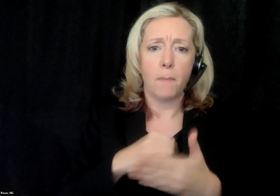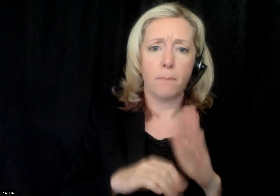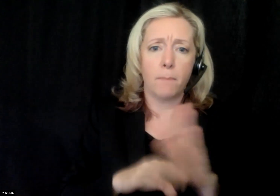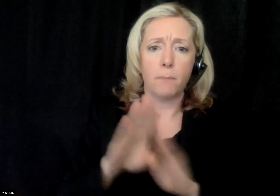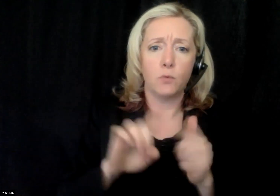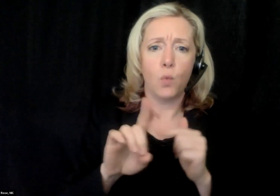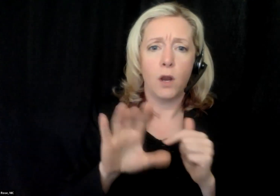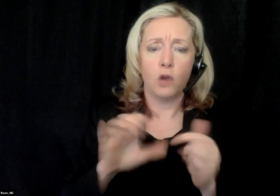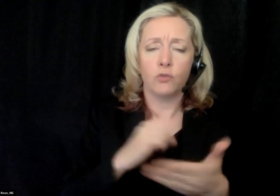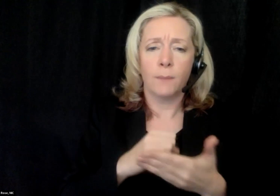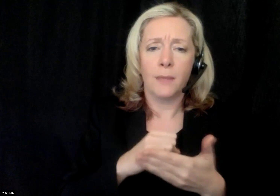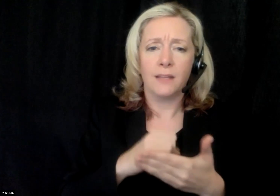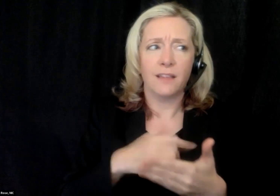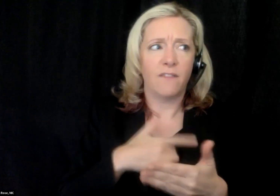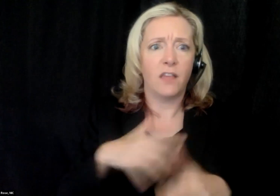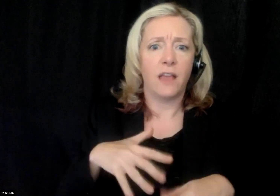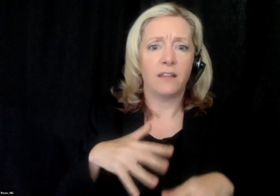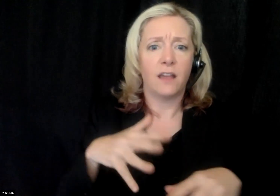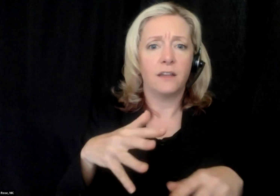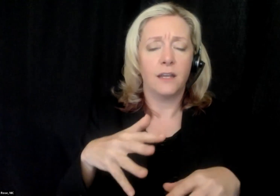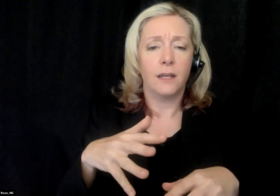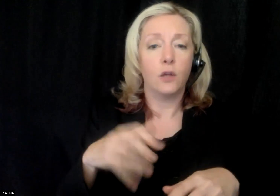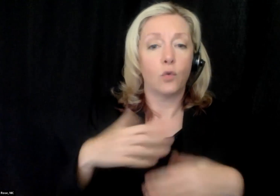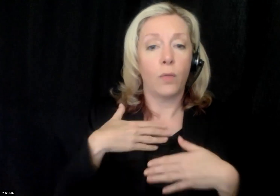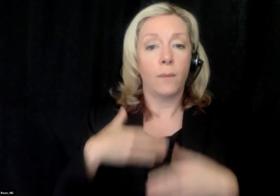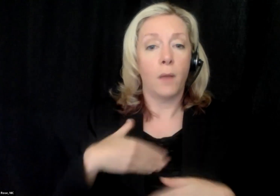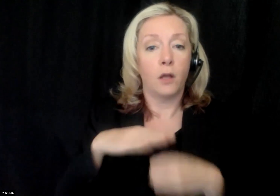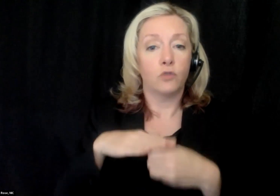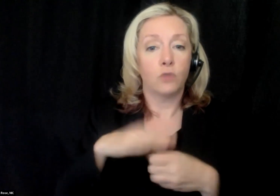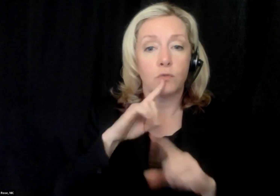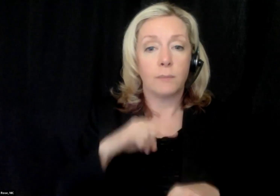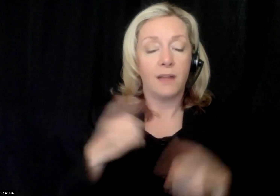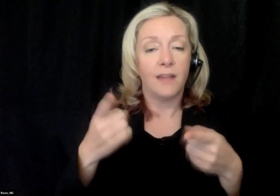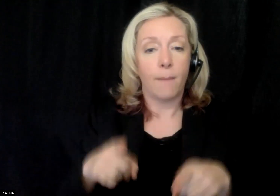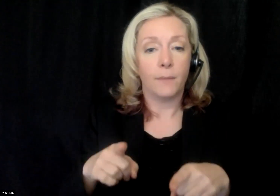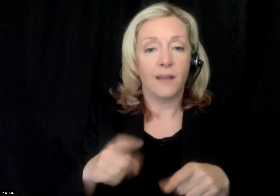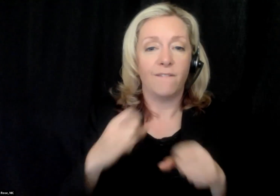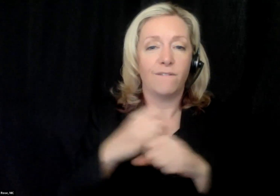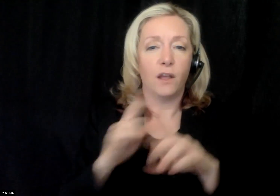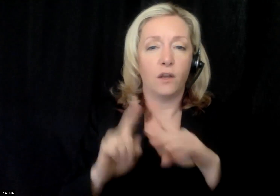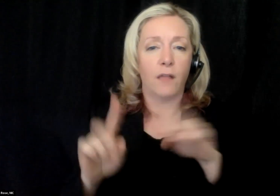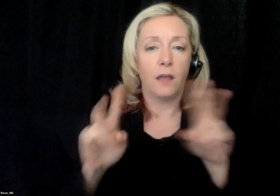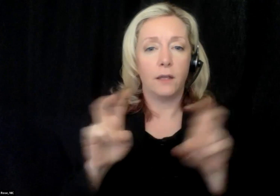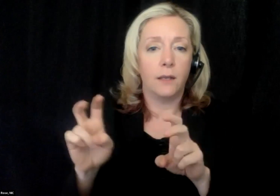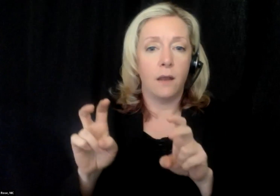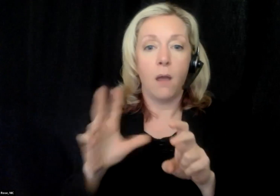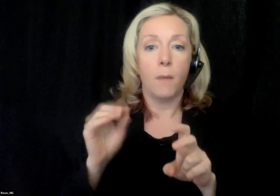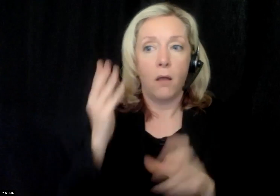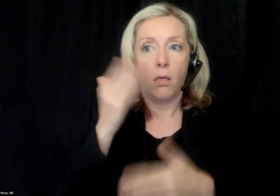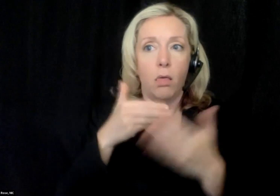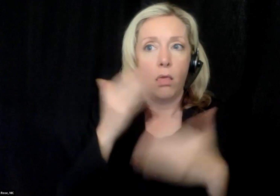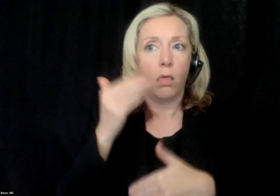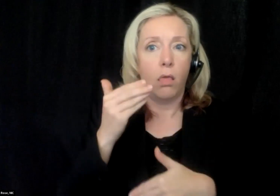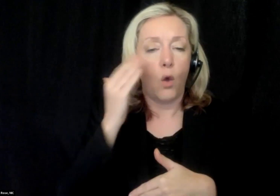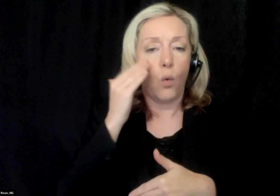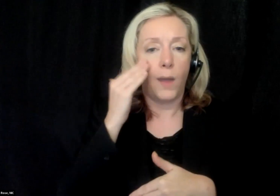they feel anxiety. So they're going into a fight or flight stress response physiologically without being aware of it cognitively.